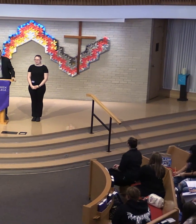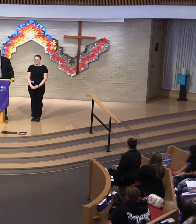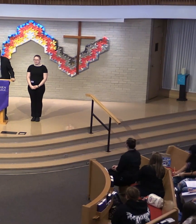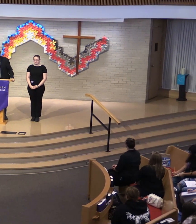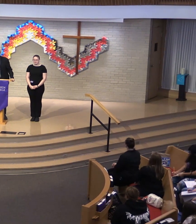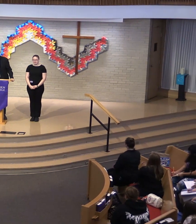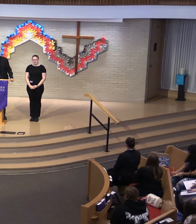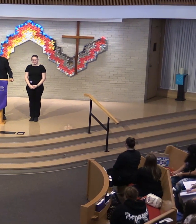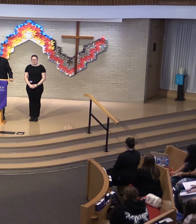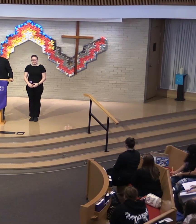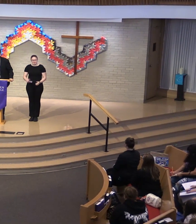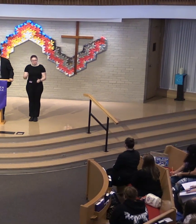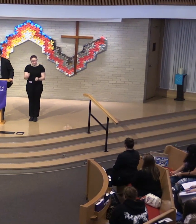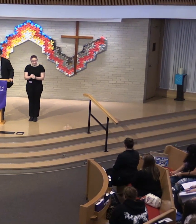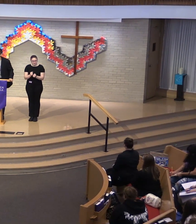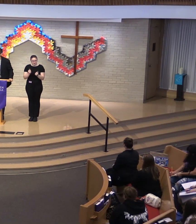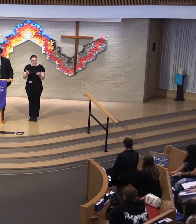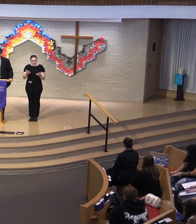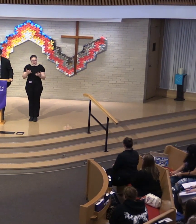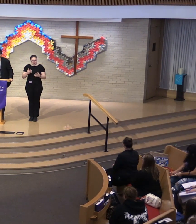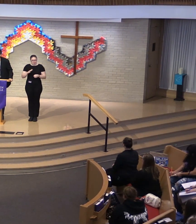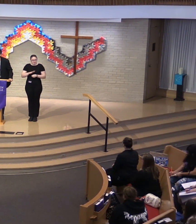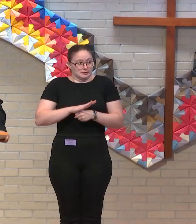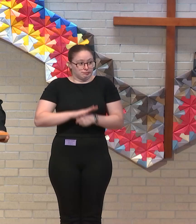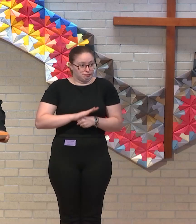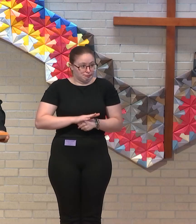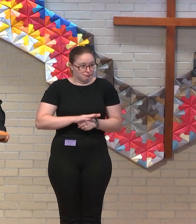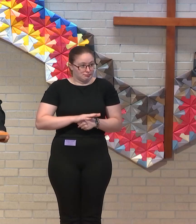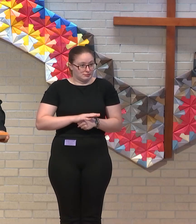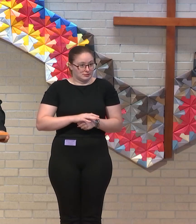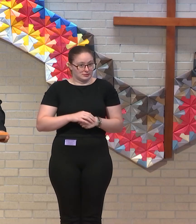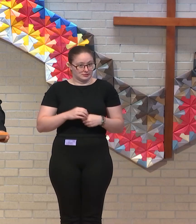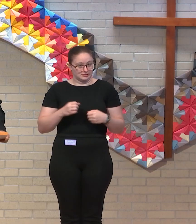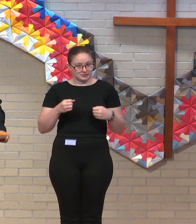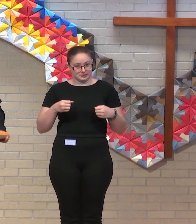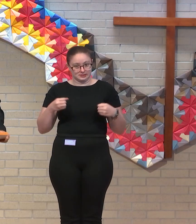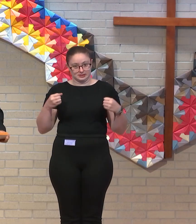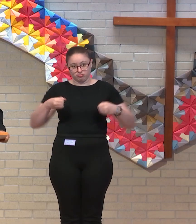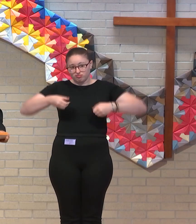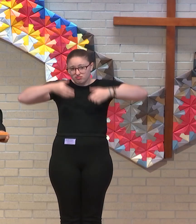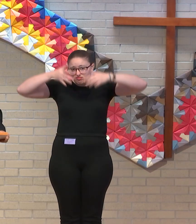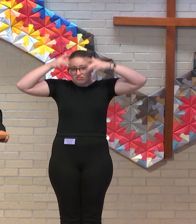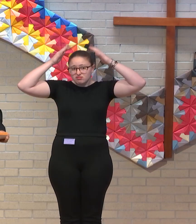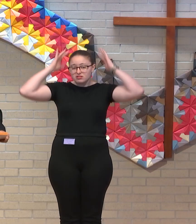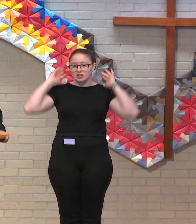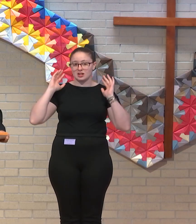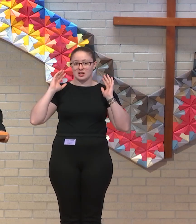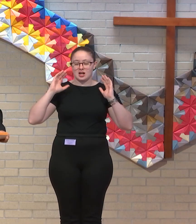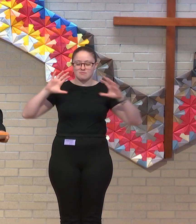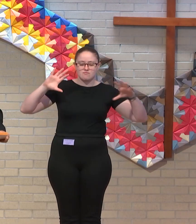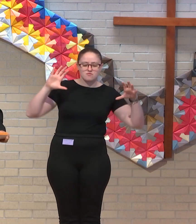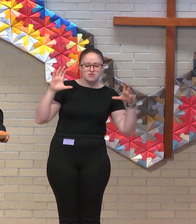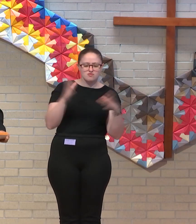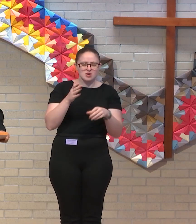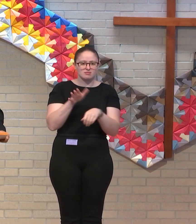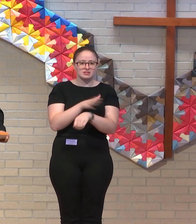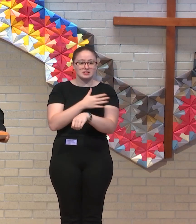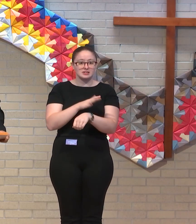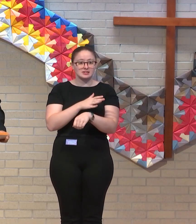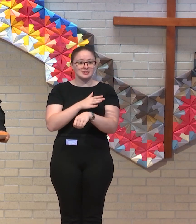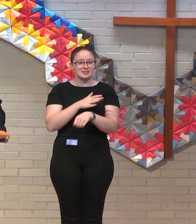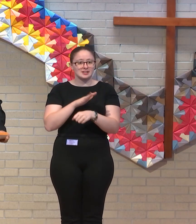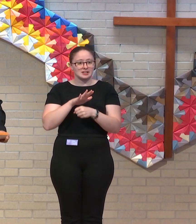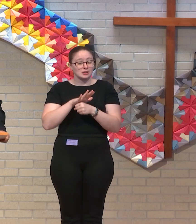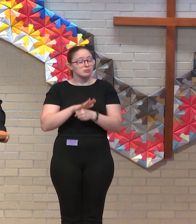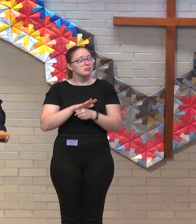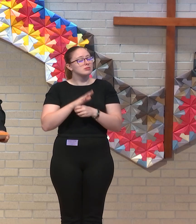Many of us are stressed and anxious, and group singing helps reduce stress